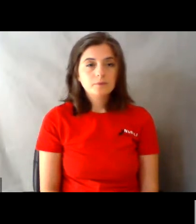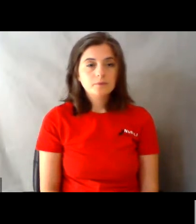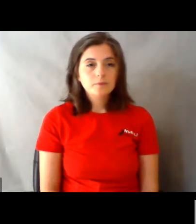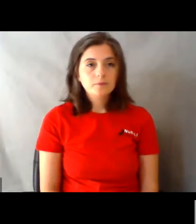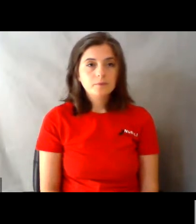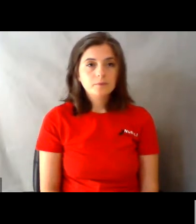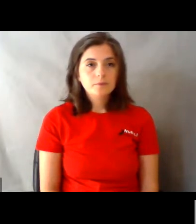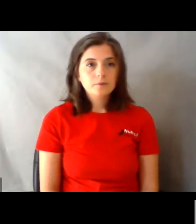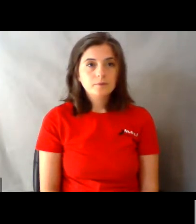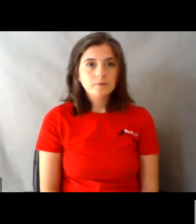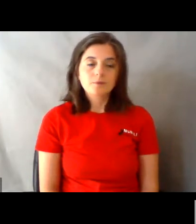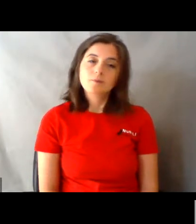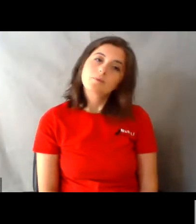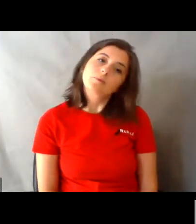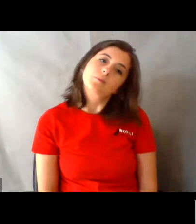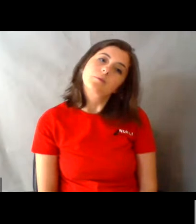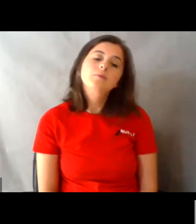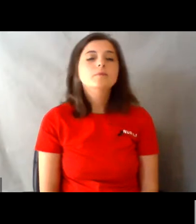Don't go live yet, Jane.